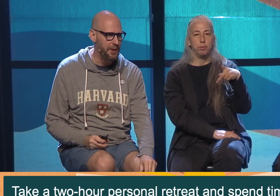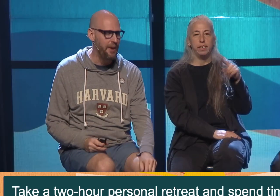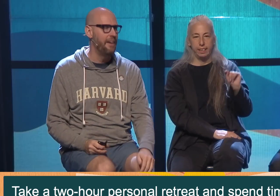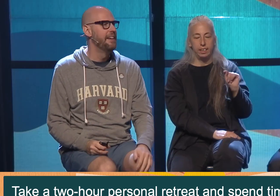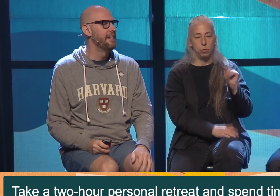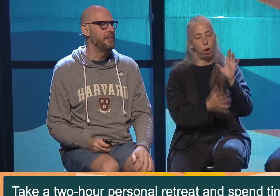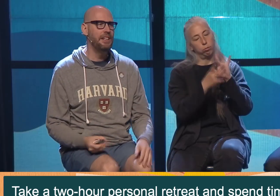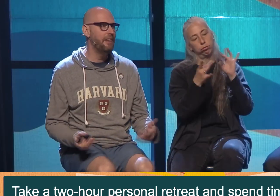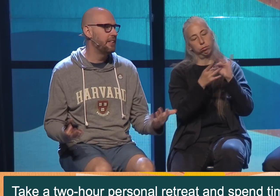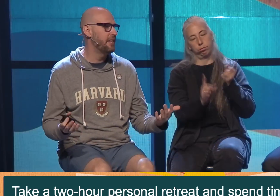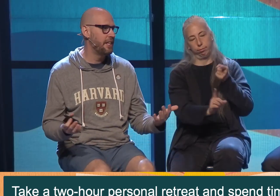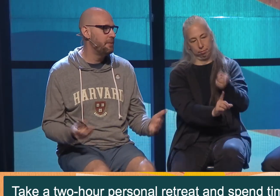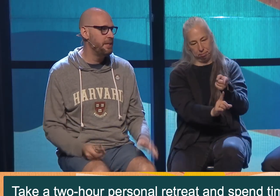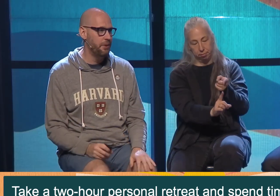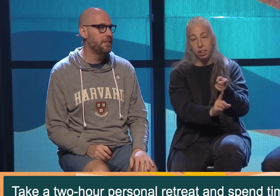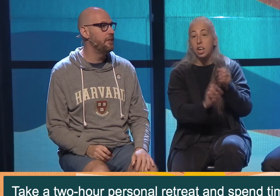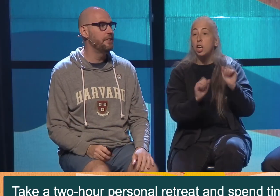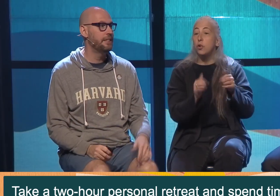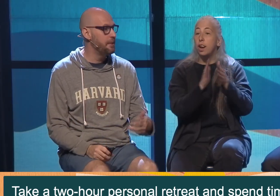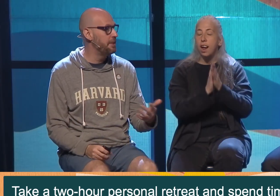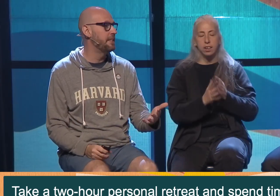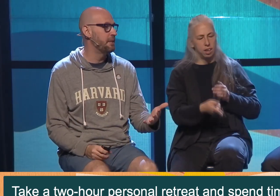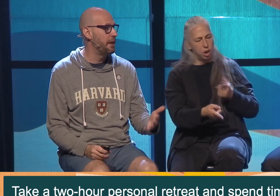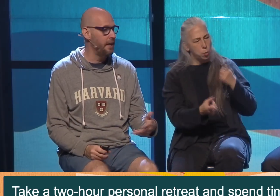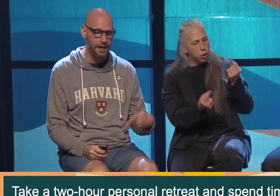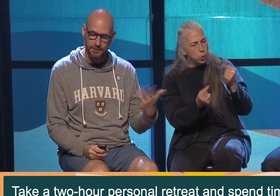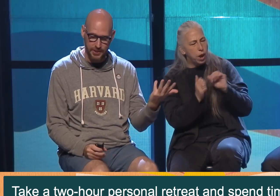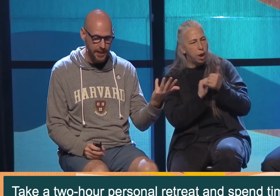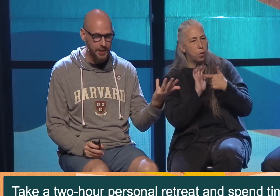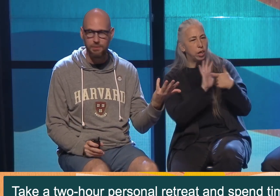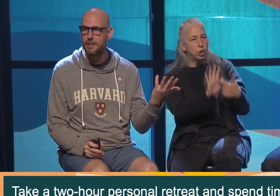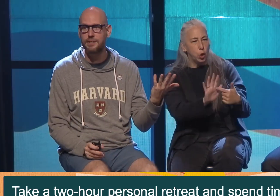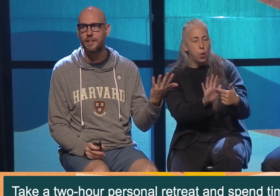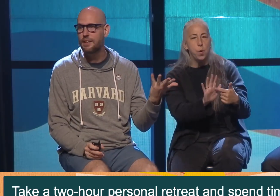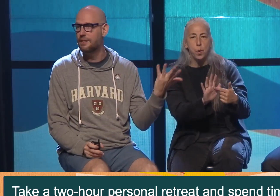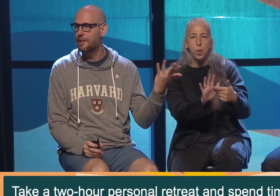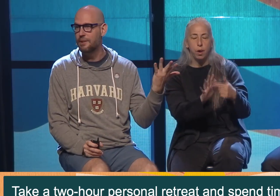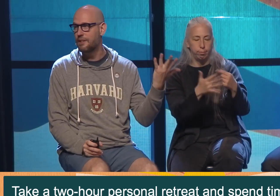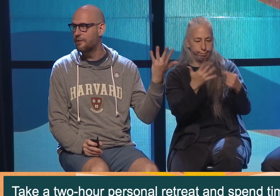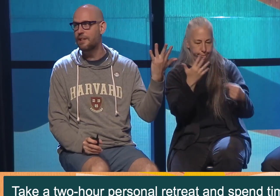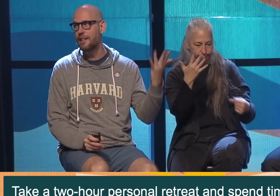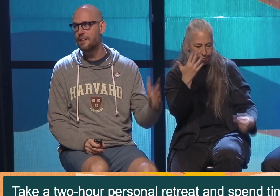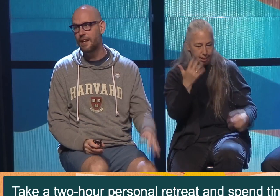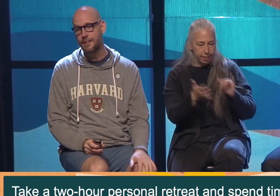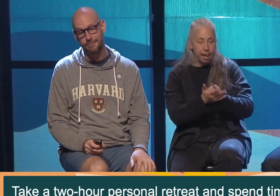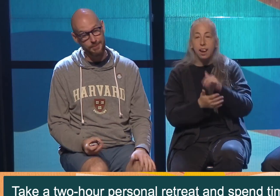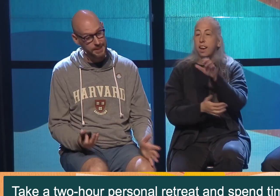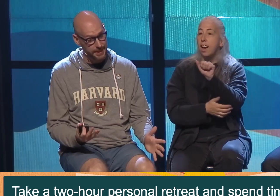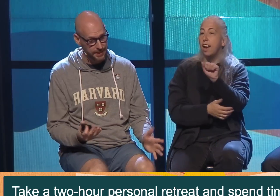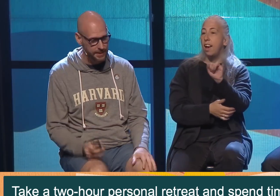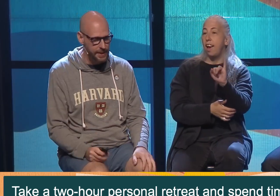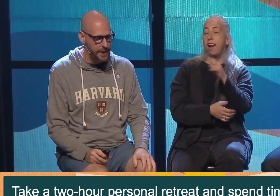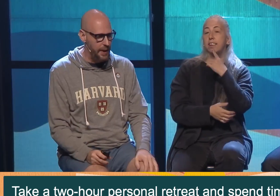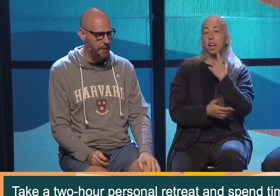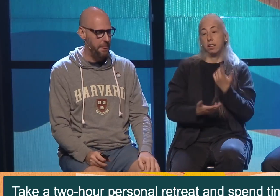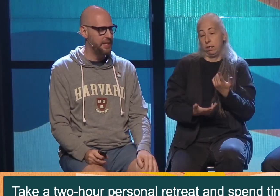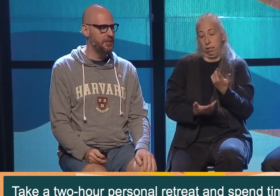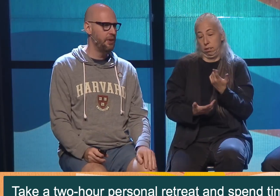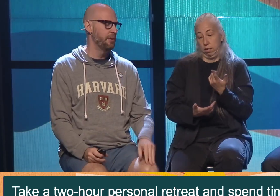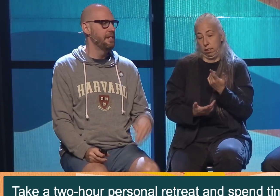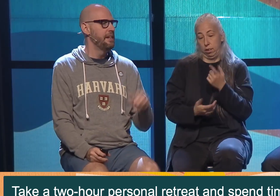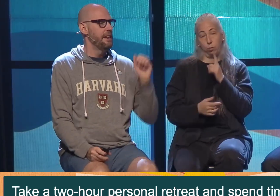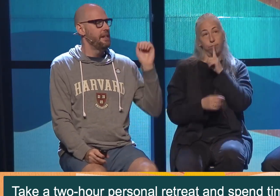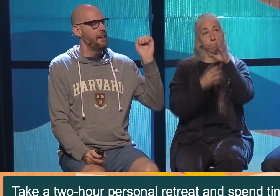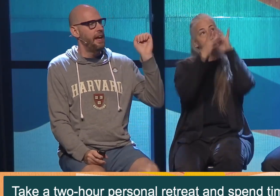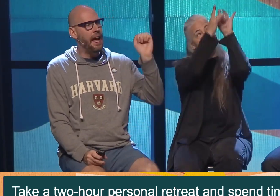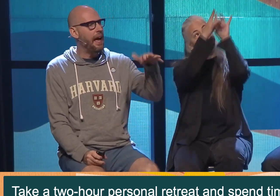fruits of the Spirit are. You can even ask ChatGPT, what should I do to exhibit these in my life? And ChatGPT will tell you, like, we have created God. I'm just telling